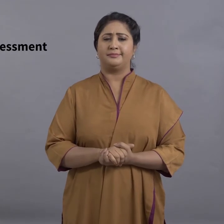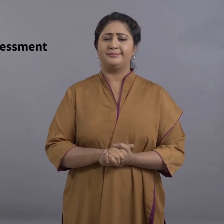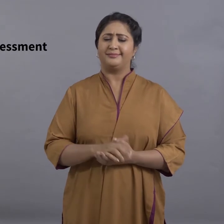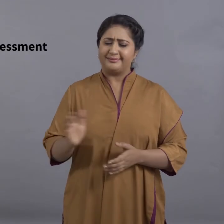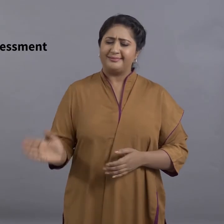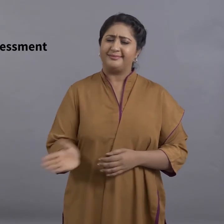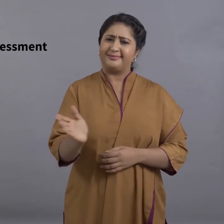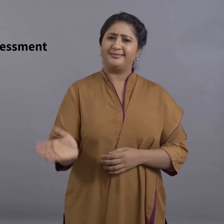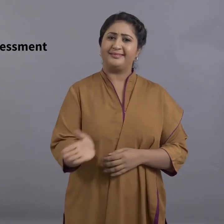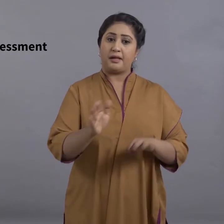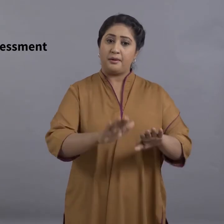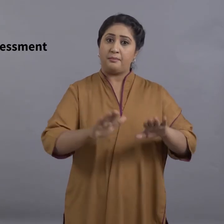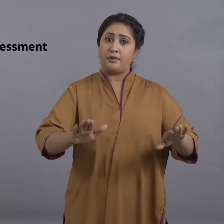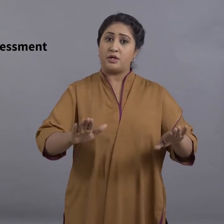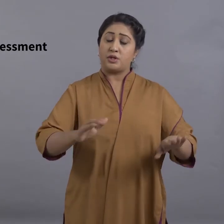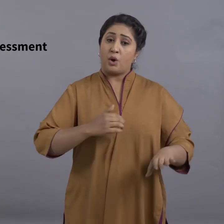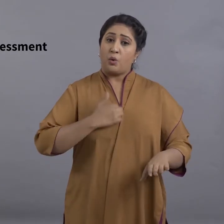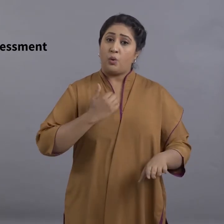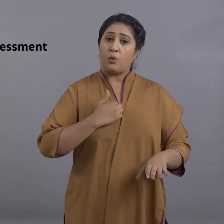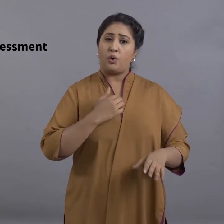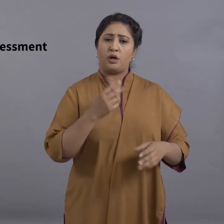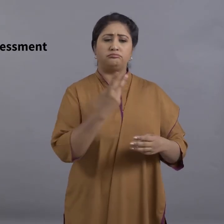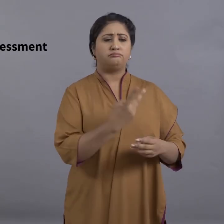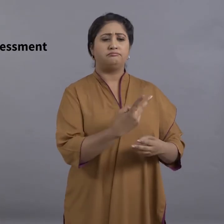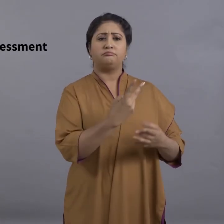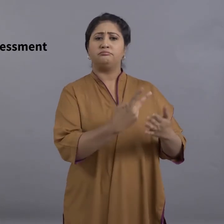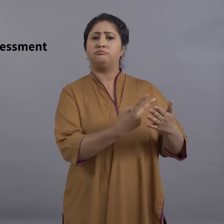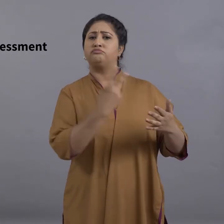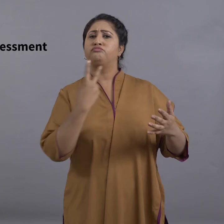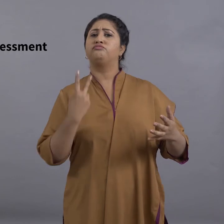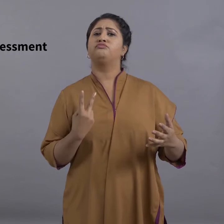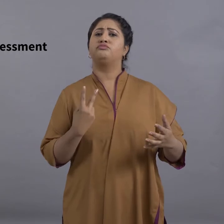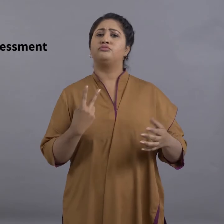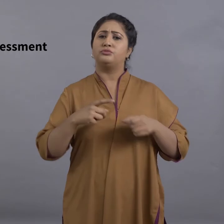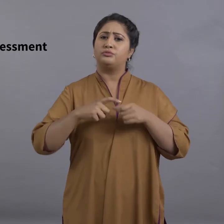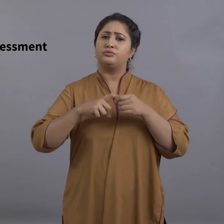Let the student choose any 2 sums.